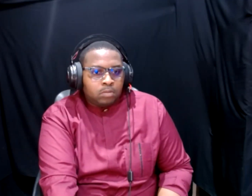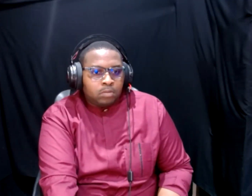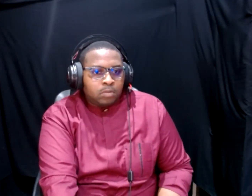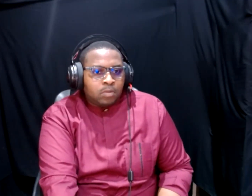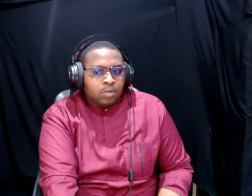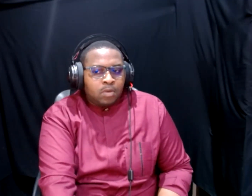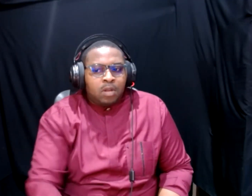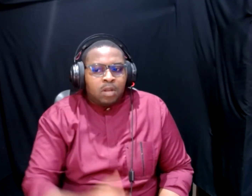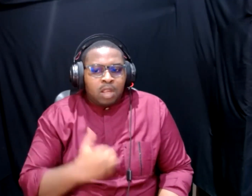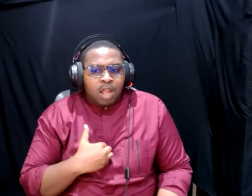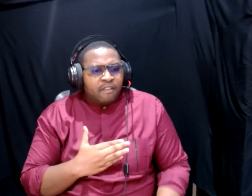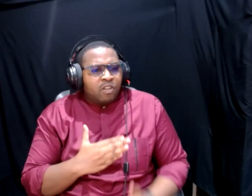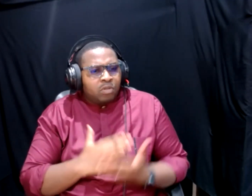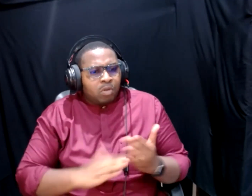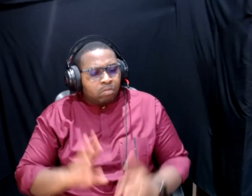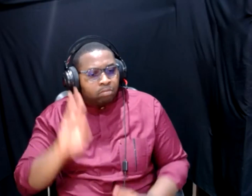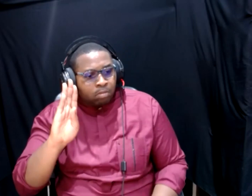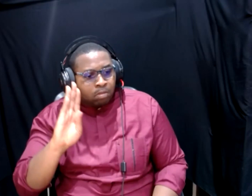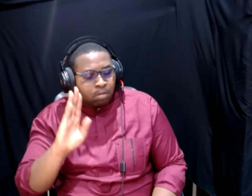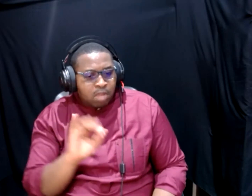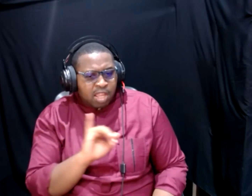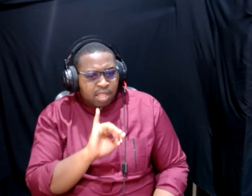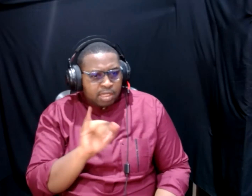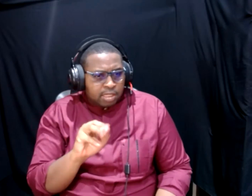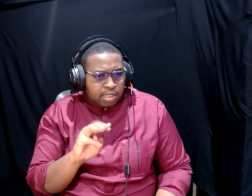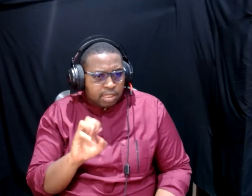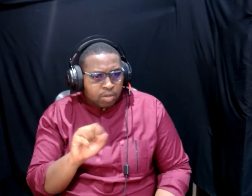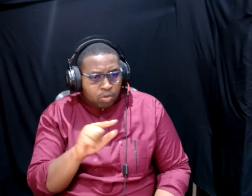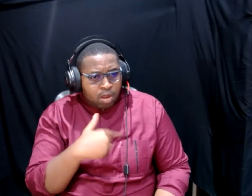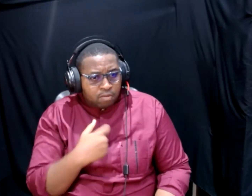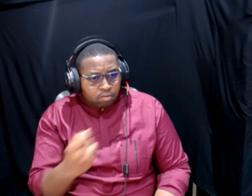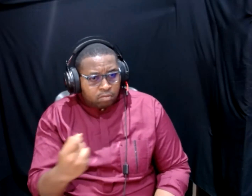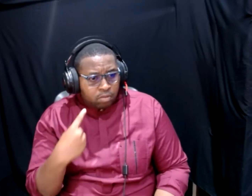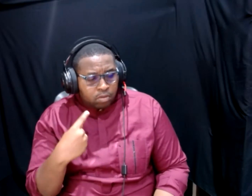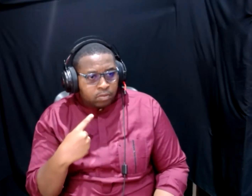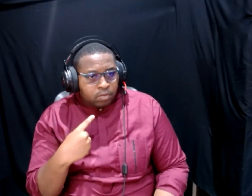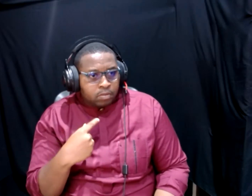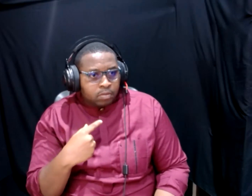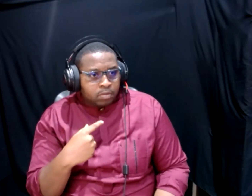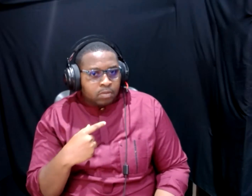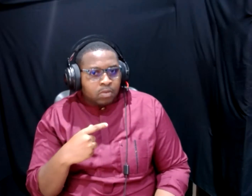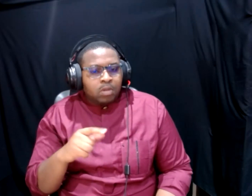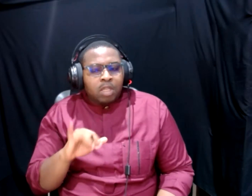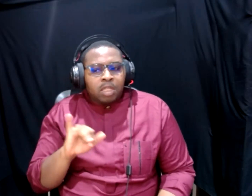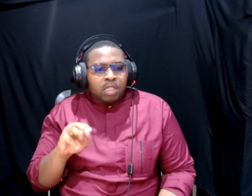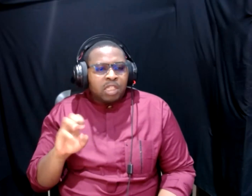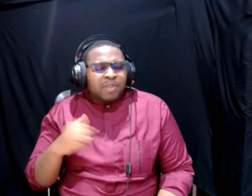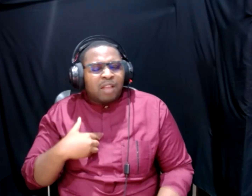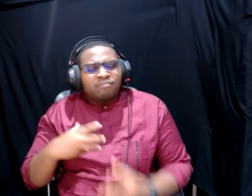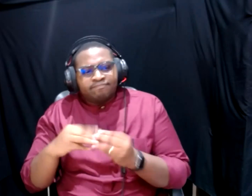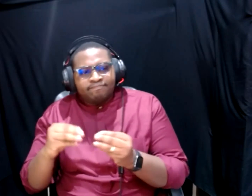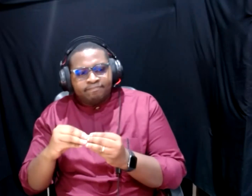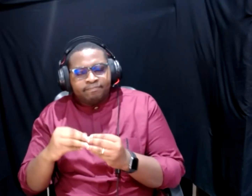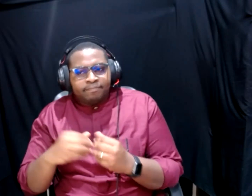James Fong, you should be unmuted. Go ahead with your question. I have a comment, not a question. Great. Thank